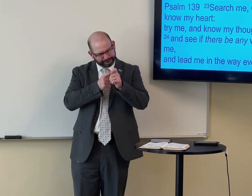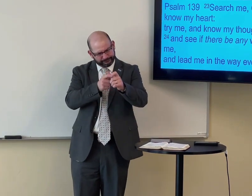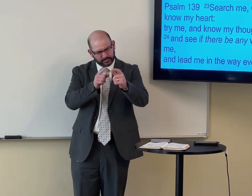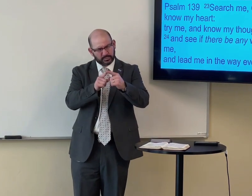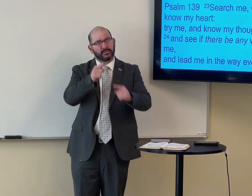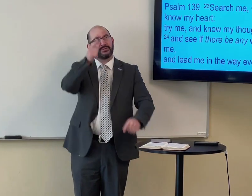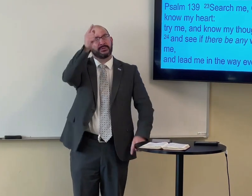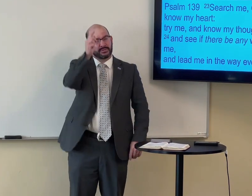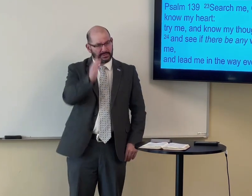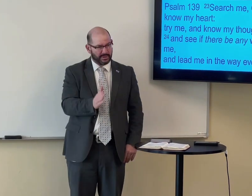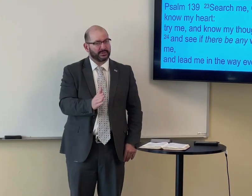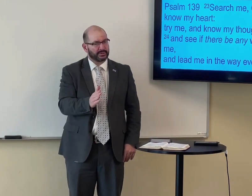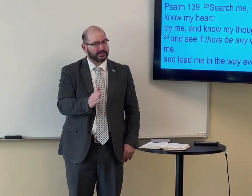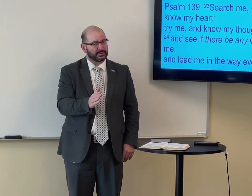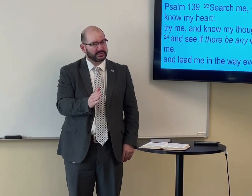And we need to run to God.